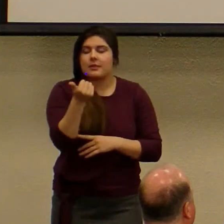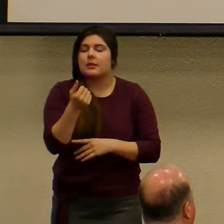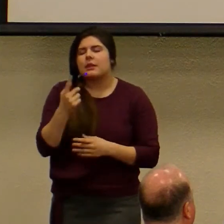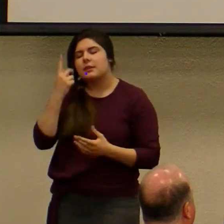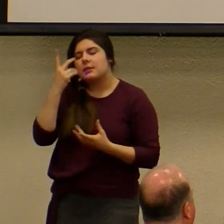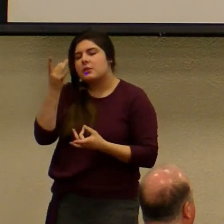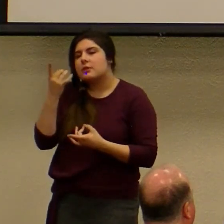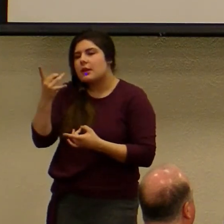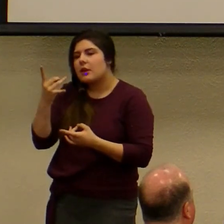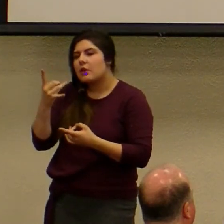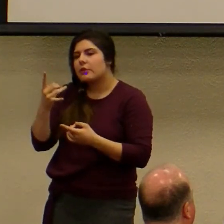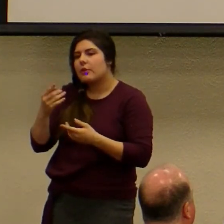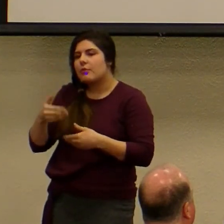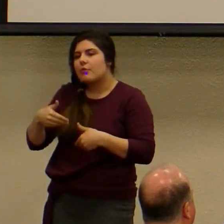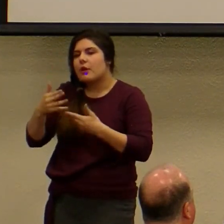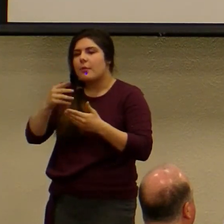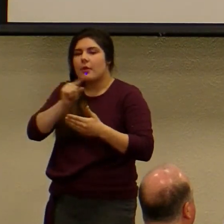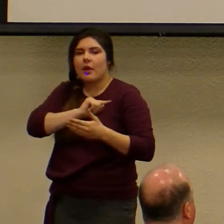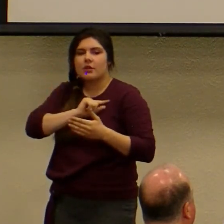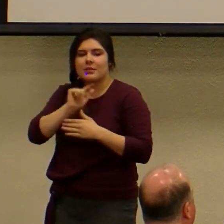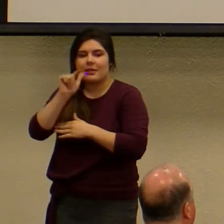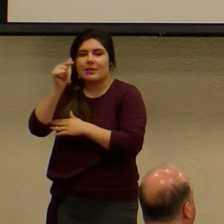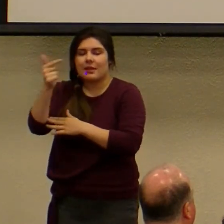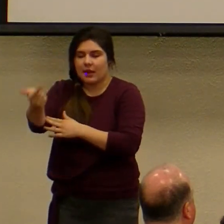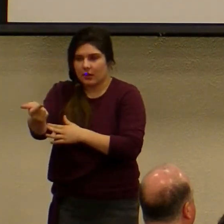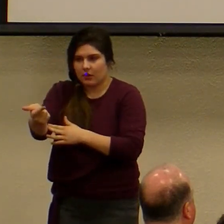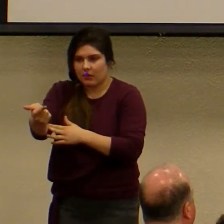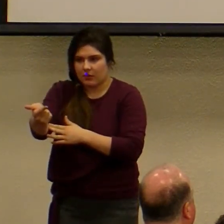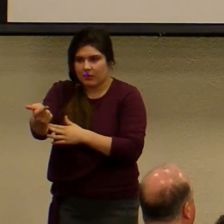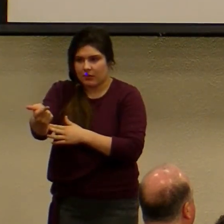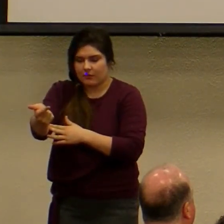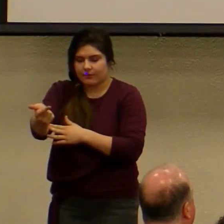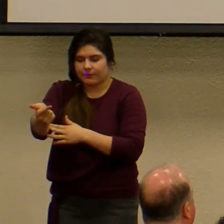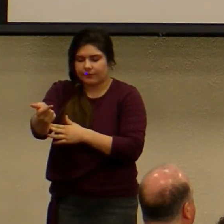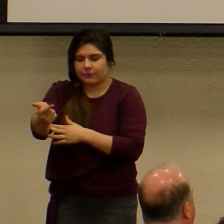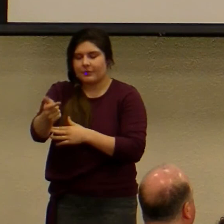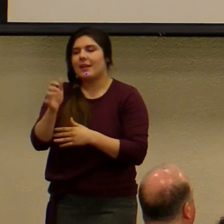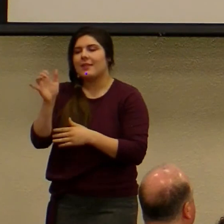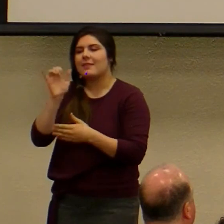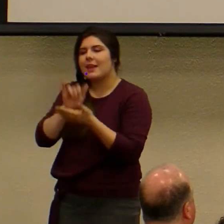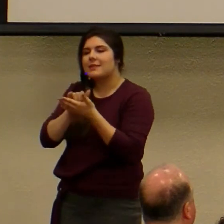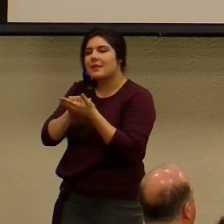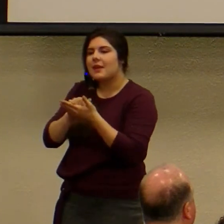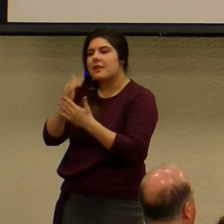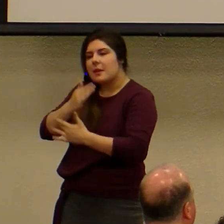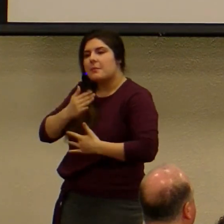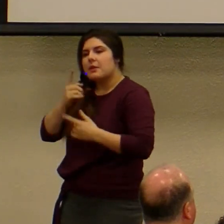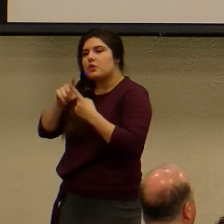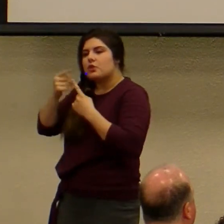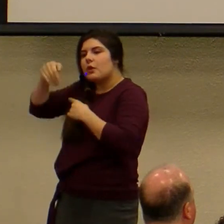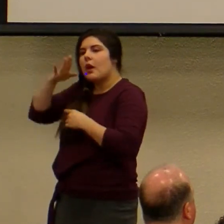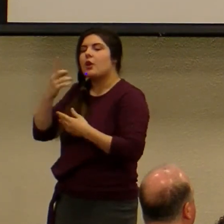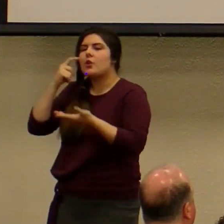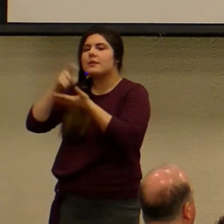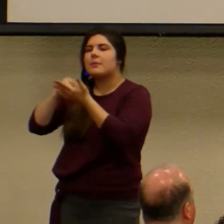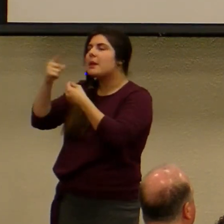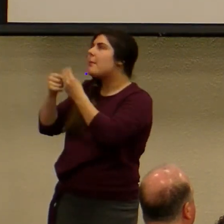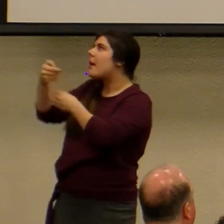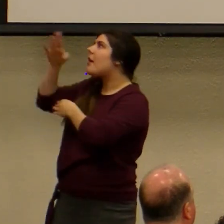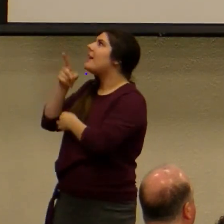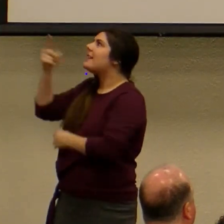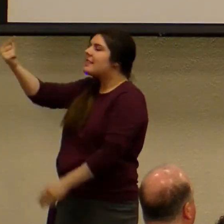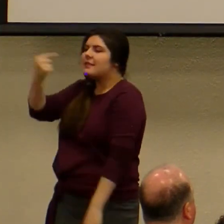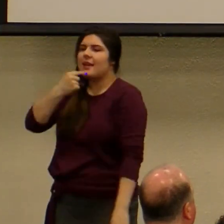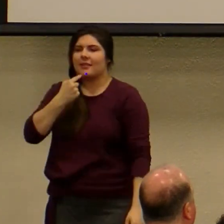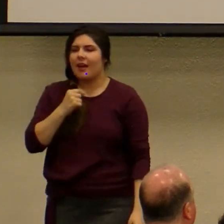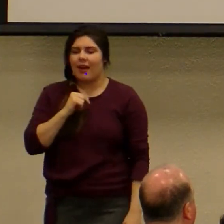up conscience later on in the text, has that conscience is the very thing that appeals to God. Notice something about our God then. God is the one who says,